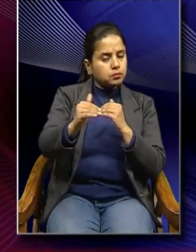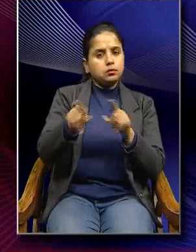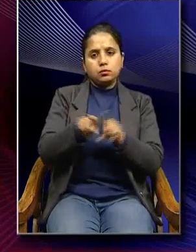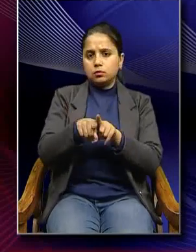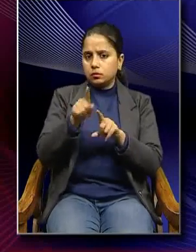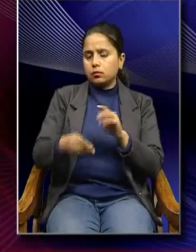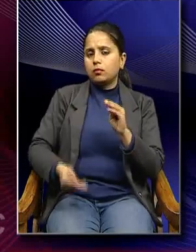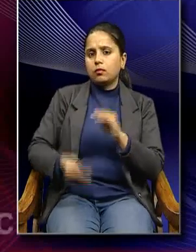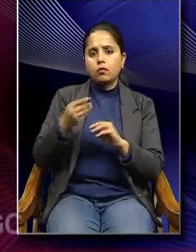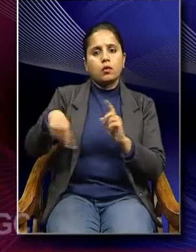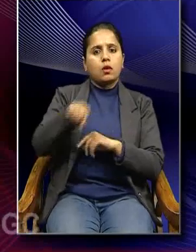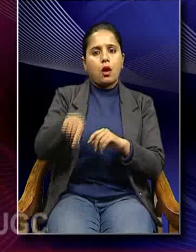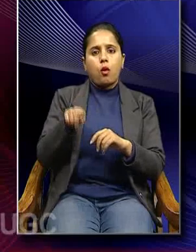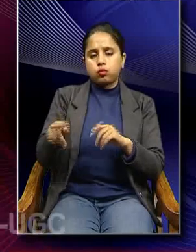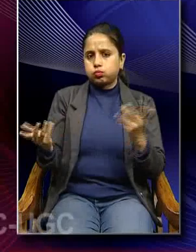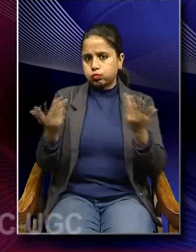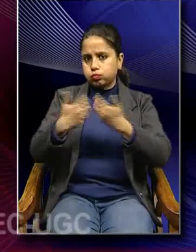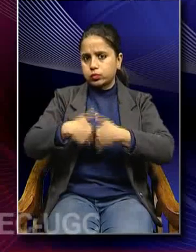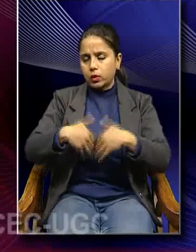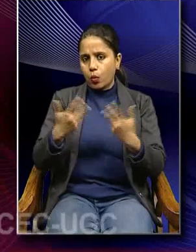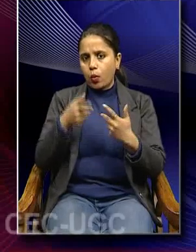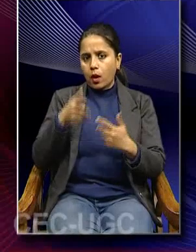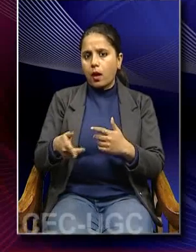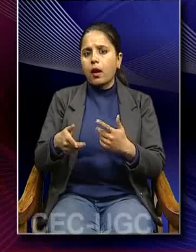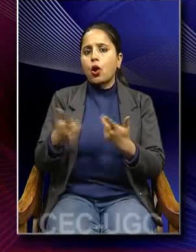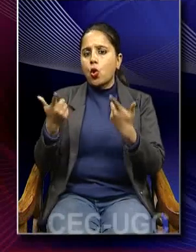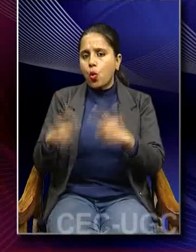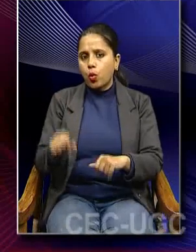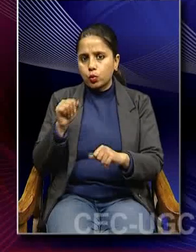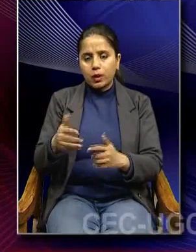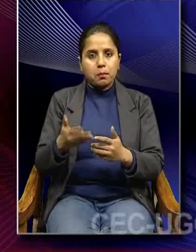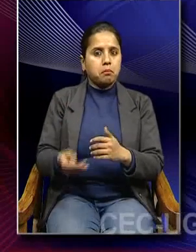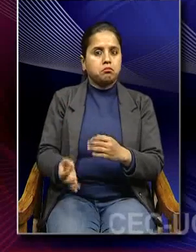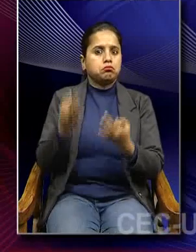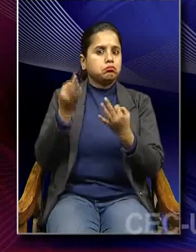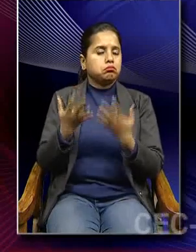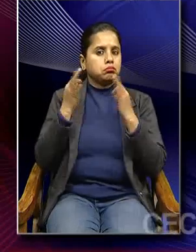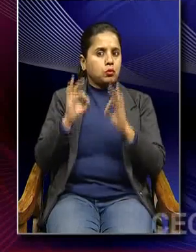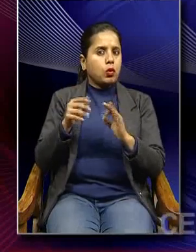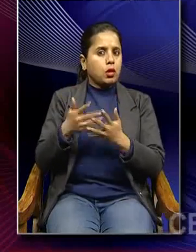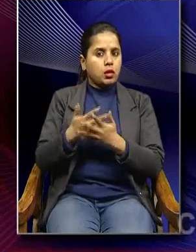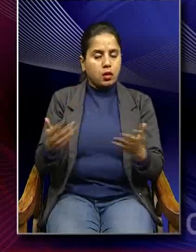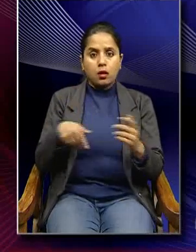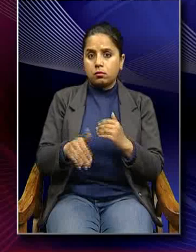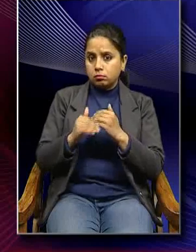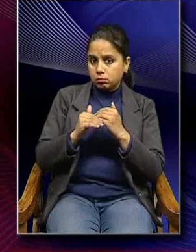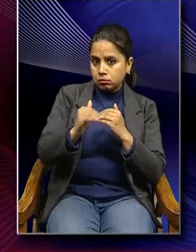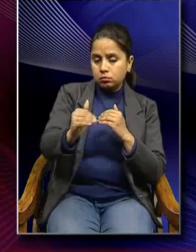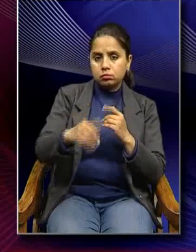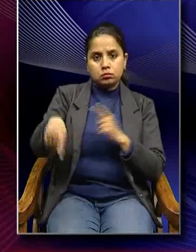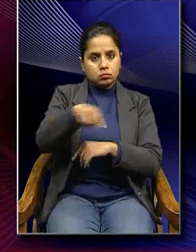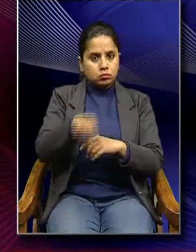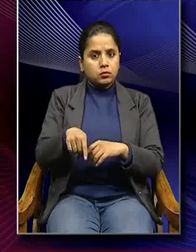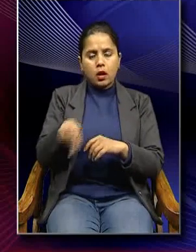sustainably to offset the loss of the material good. For higher levels of X, a sustainable and